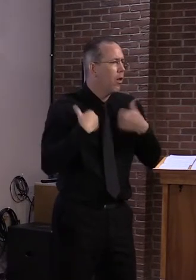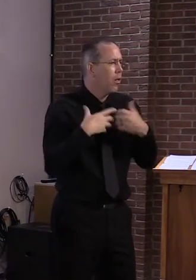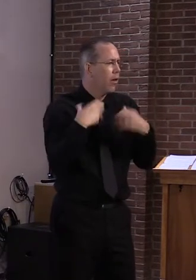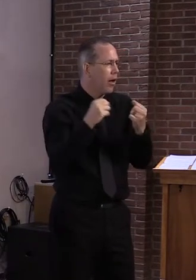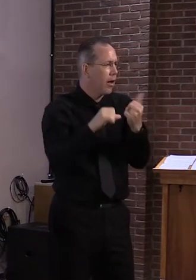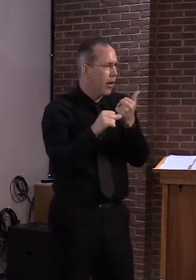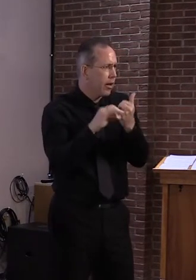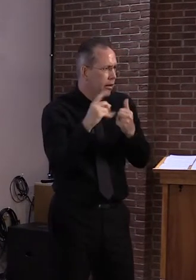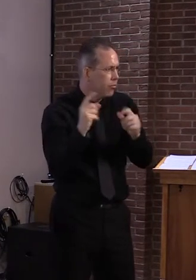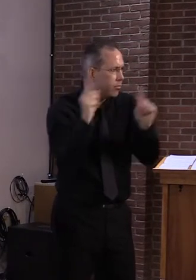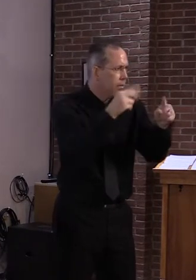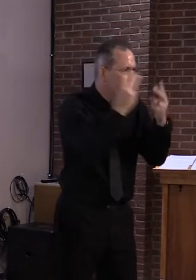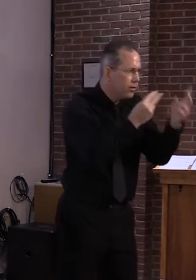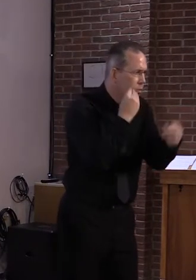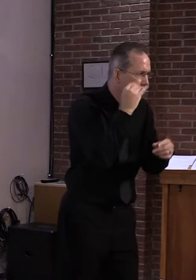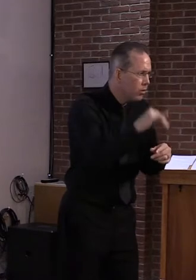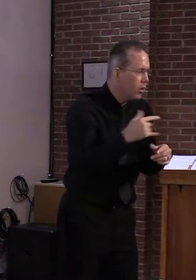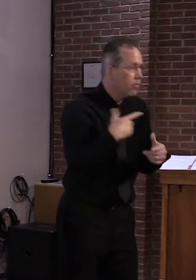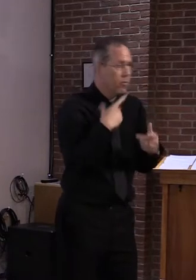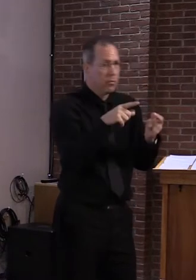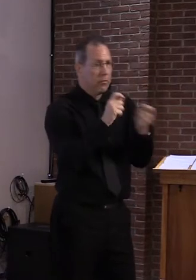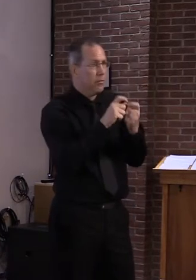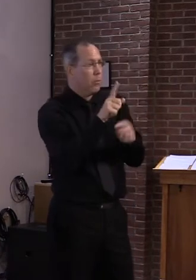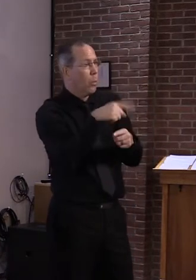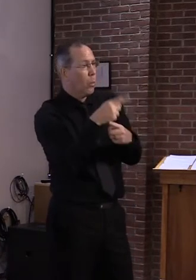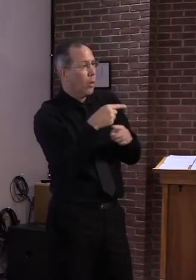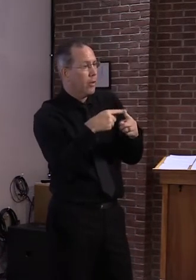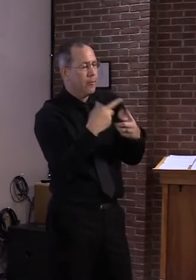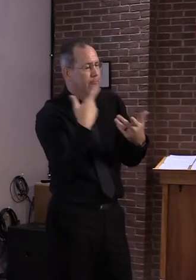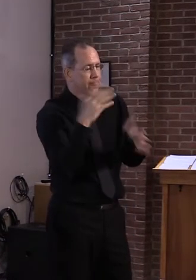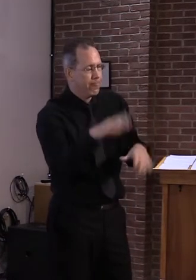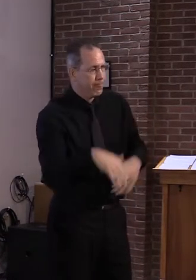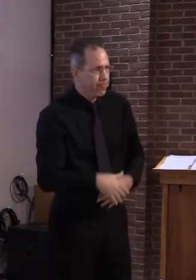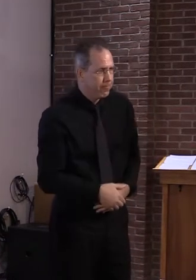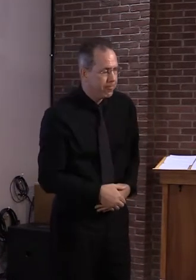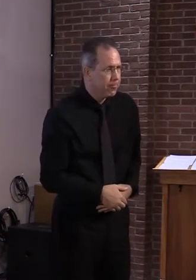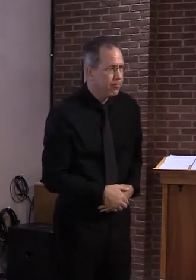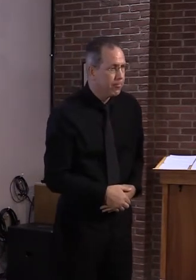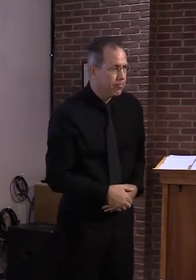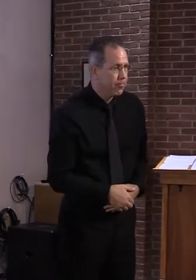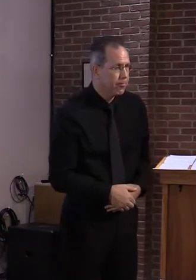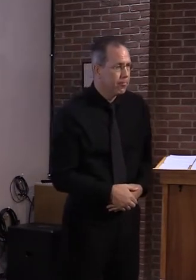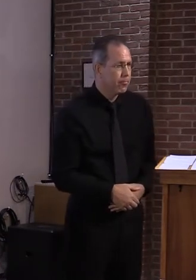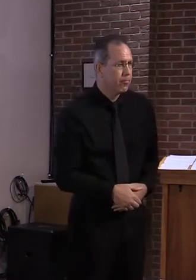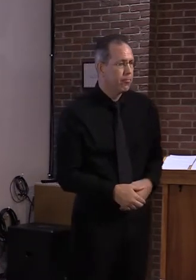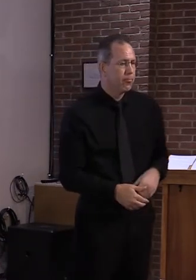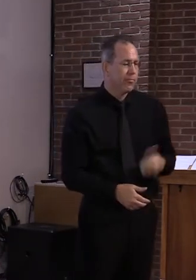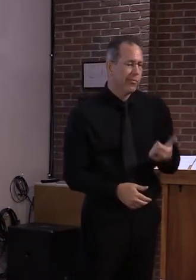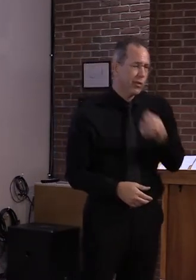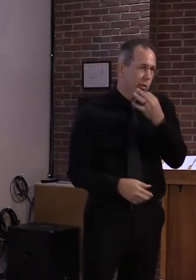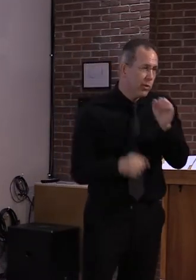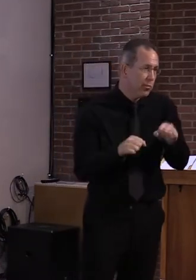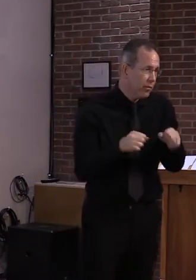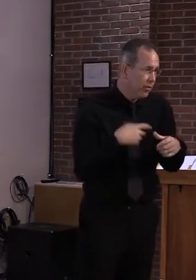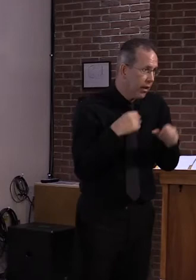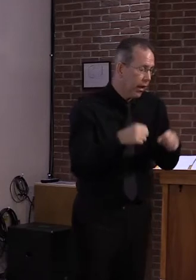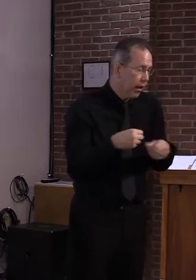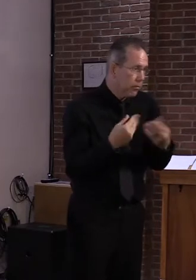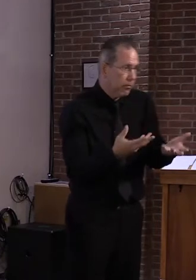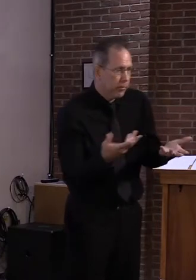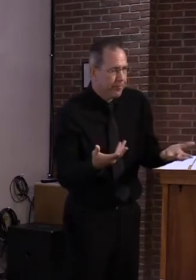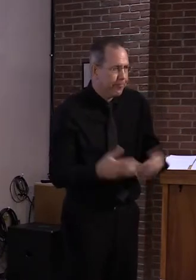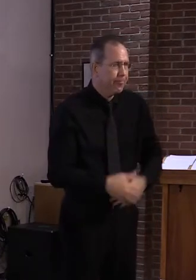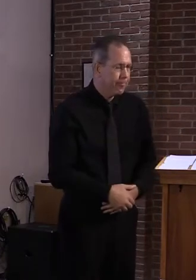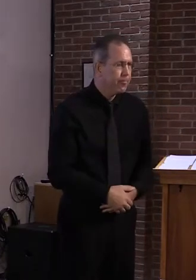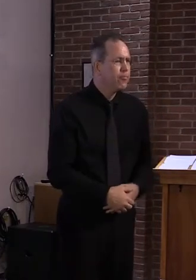the only thing I can tell you is as soon as possible. Okay, thank you. Governor, regarding the new